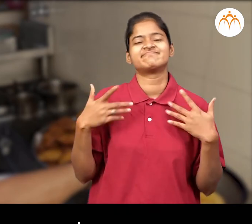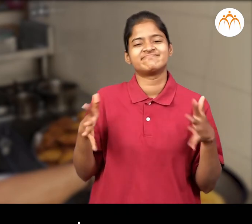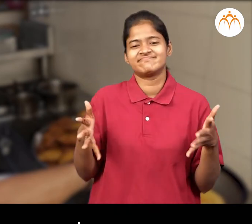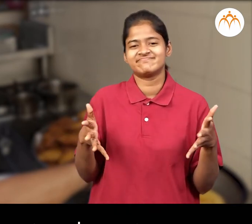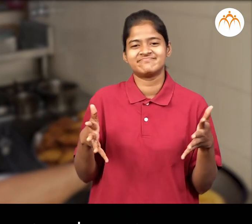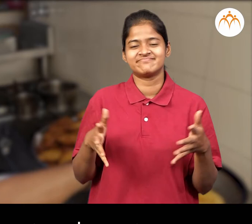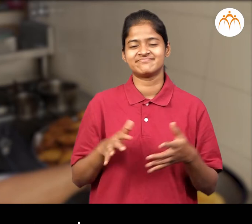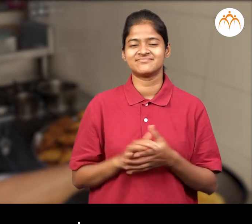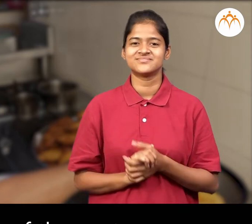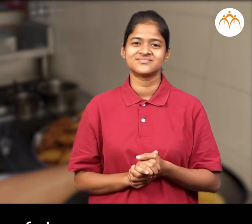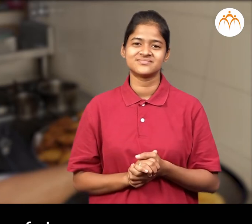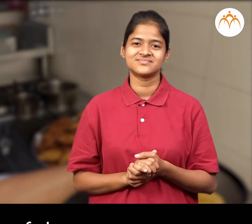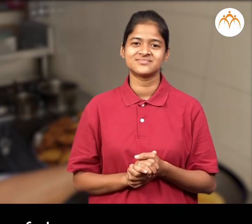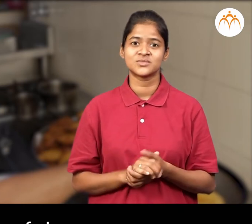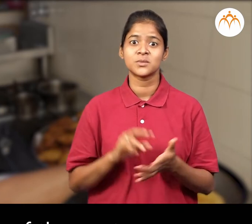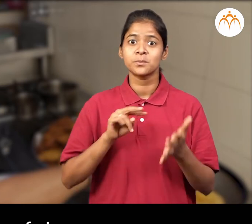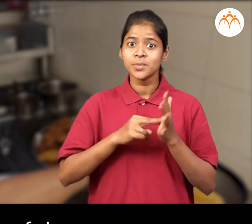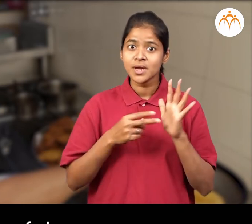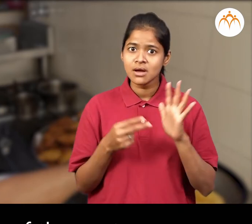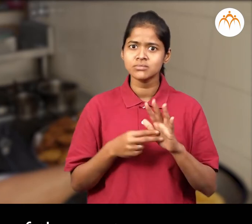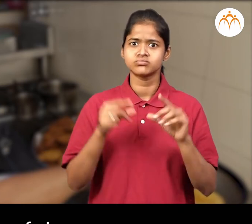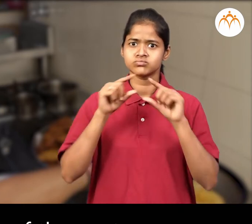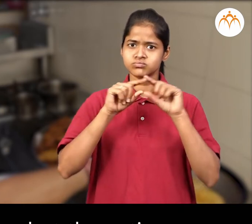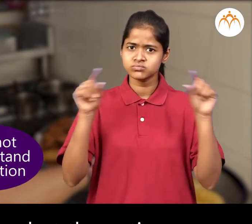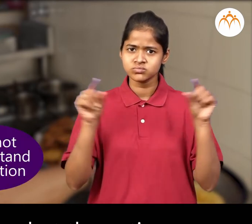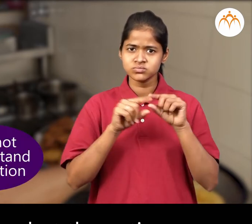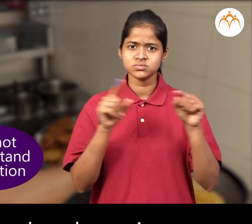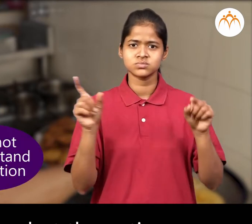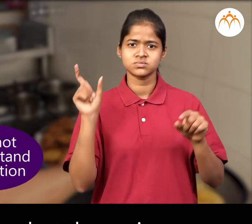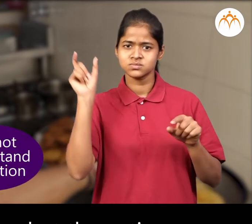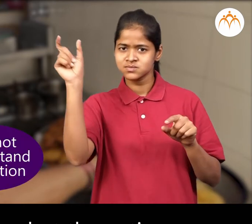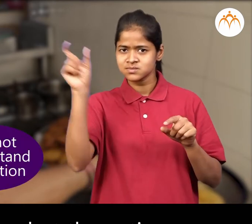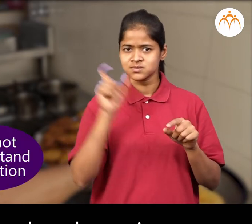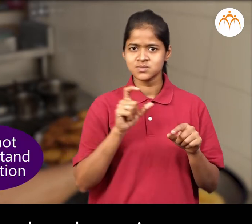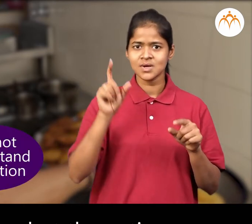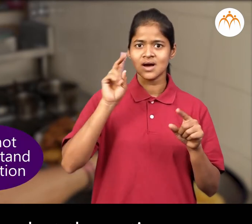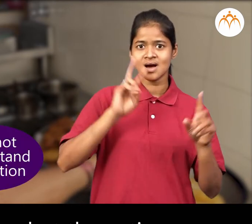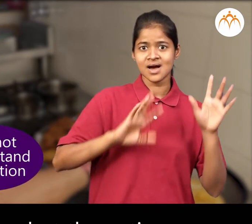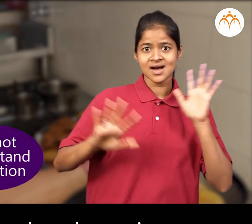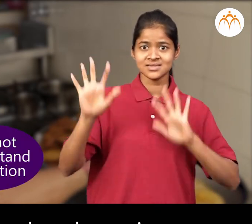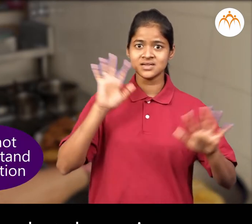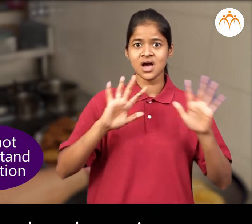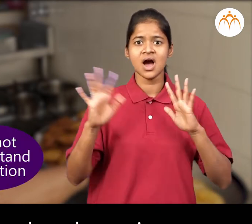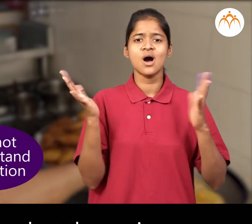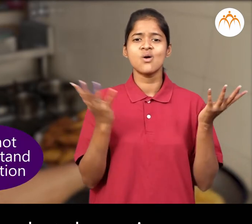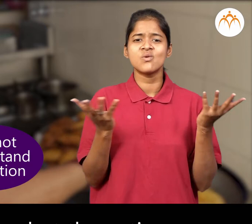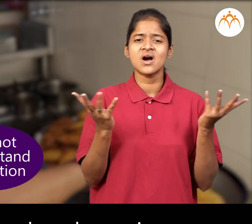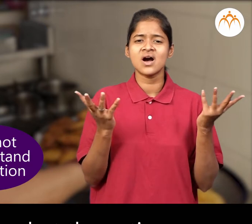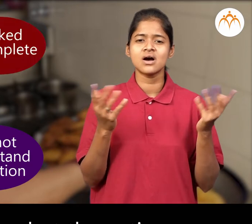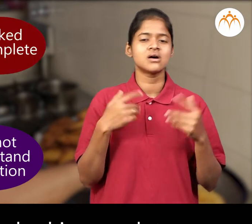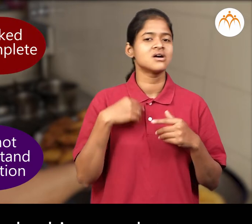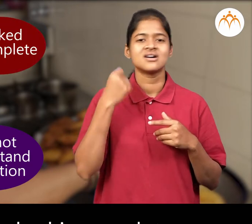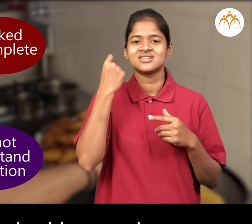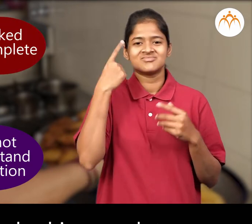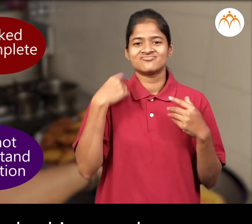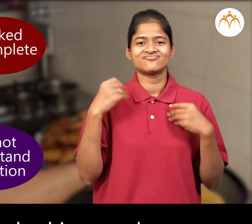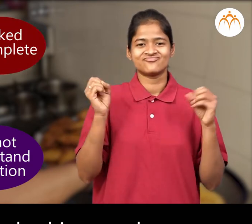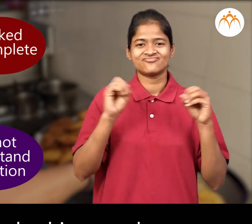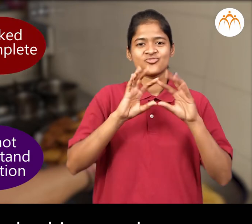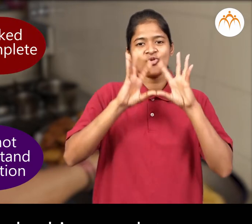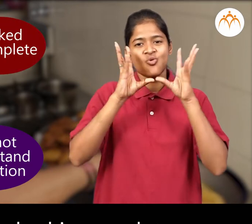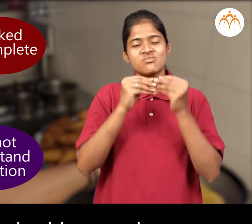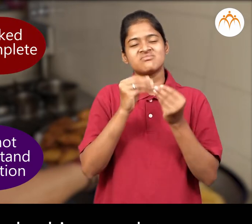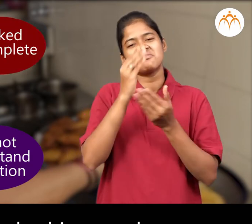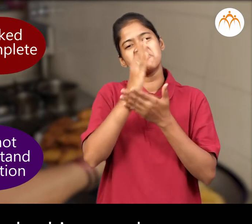could not make out the meaning of the sentence. We did not know what the action was. Everything